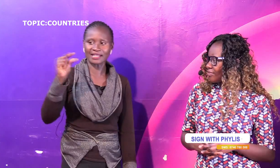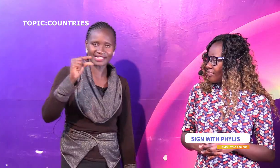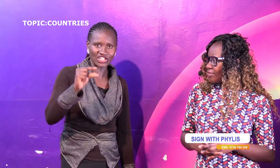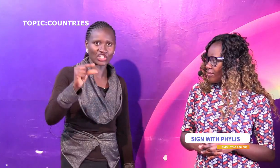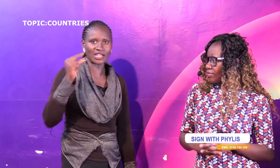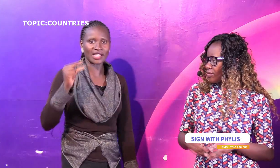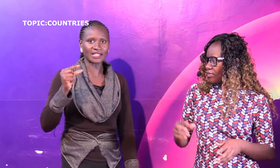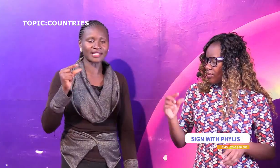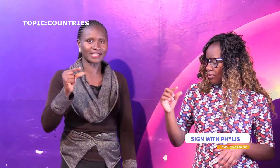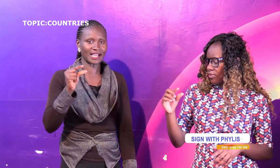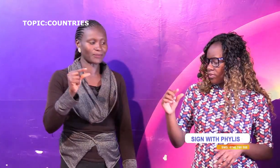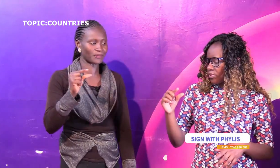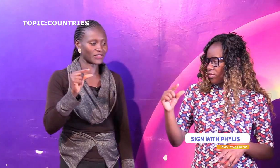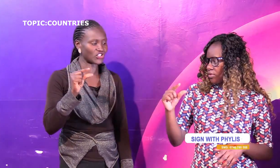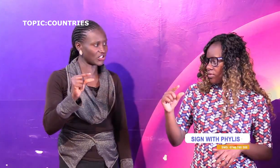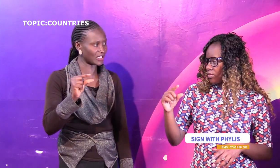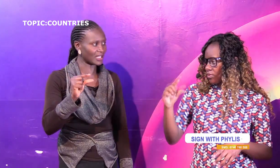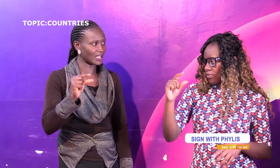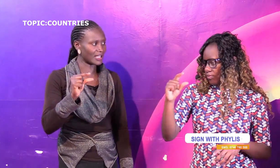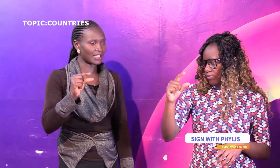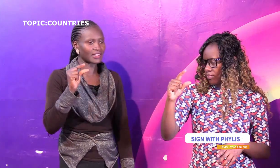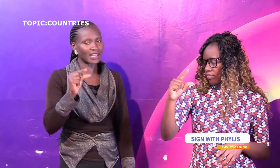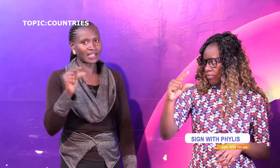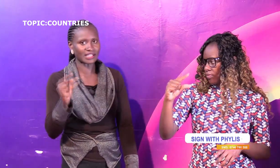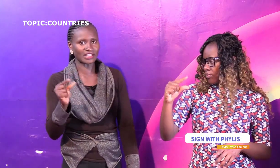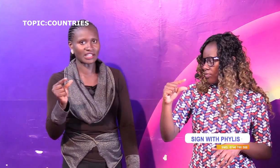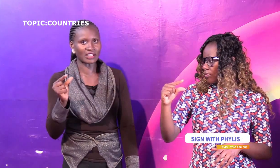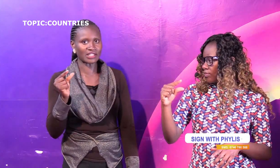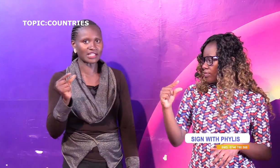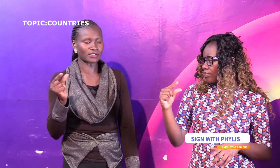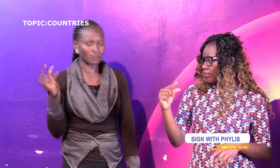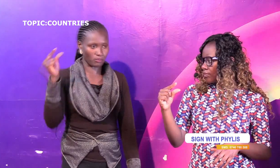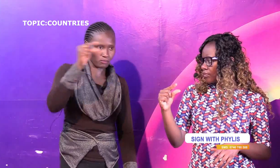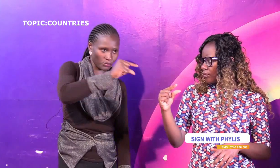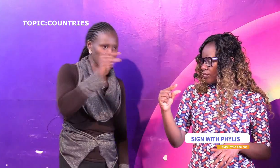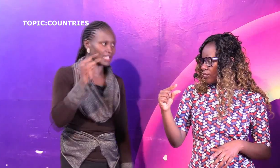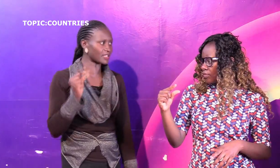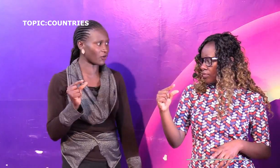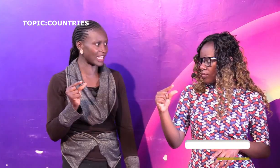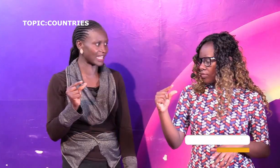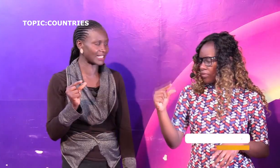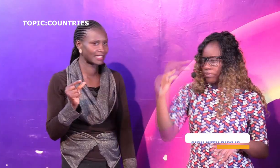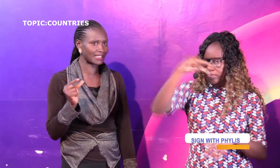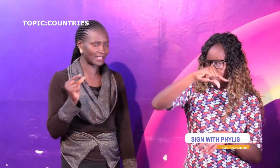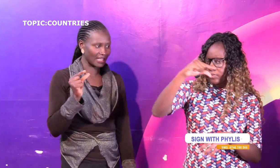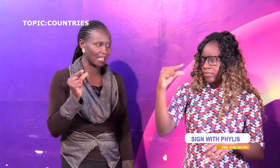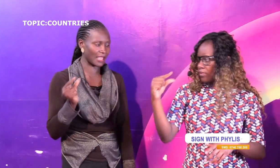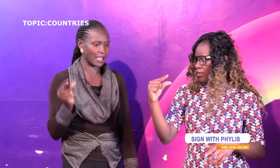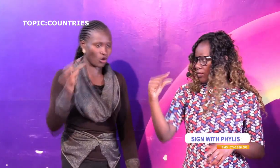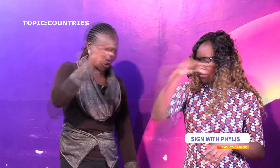G. This is letter G. And then letter G, you're just pushing it forward like this.